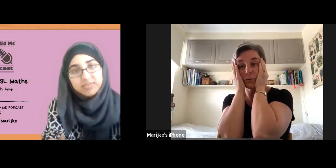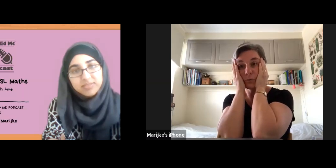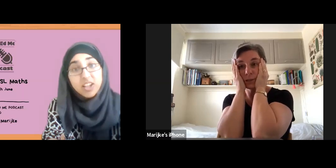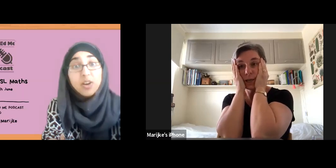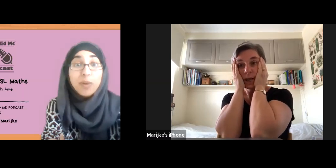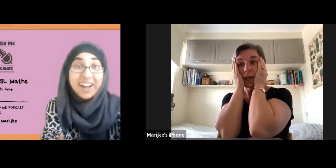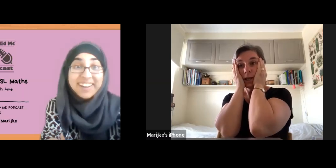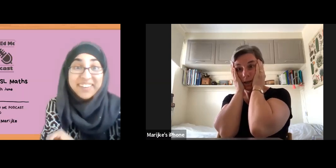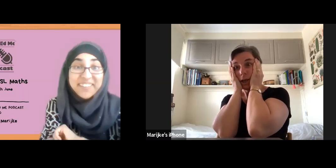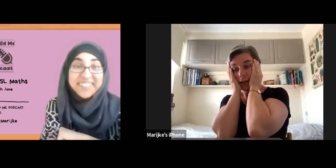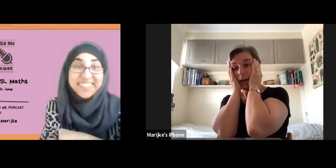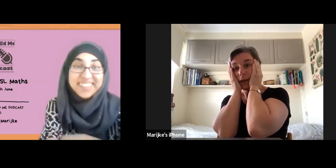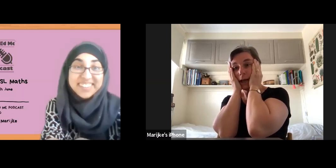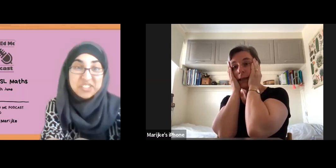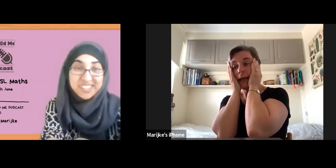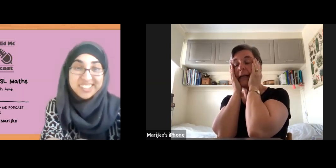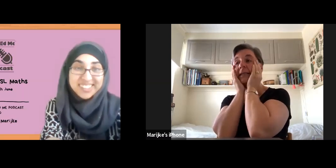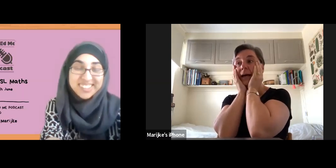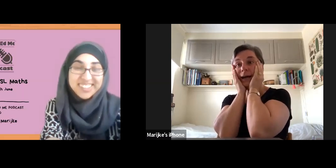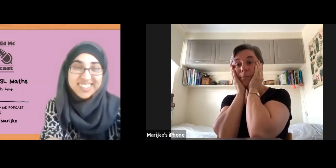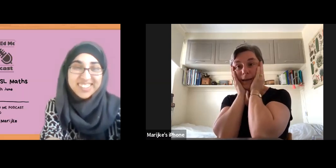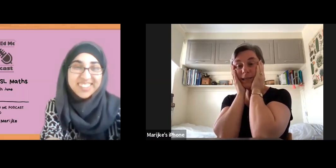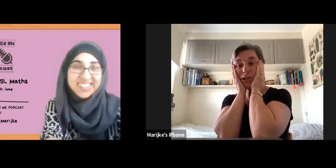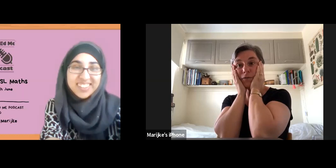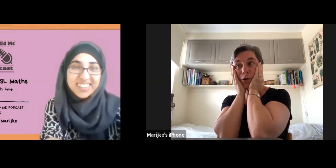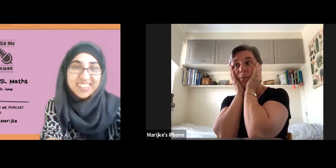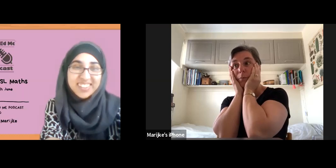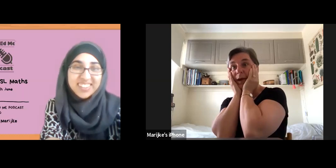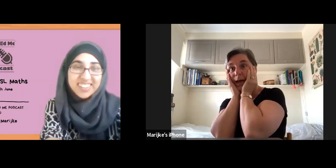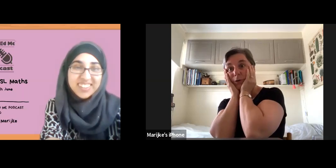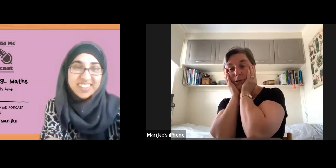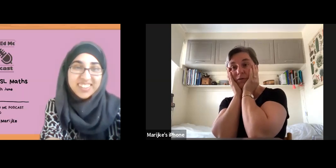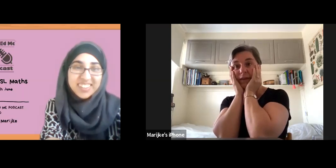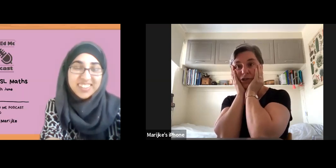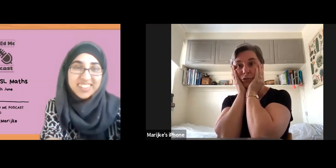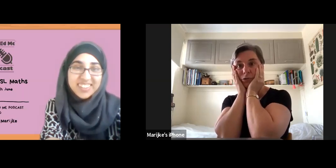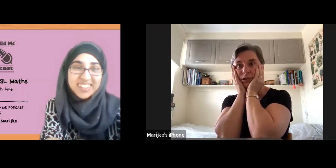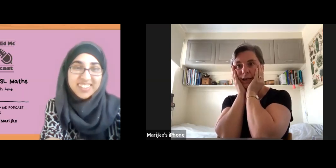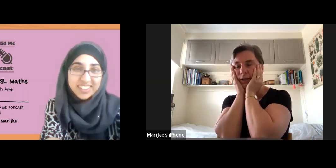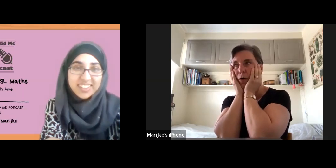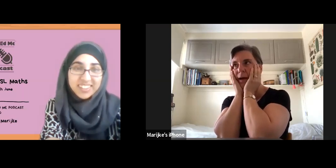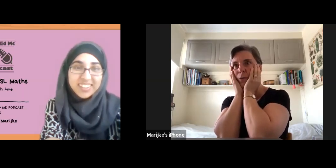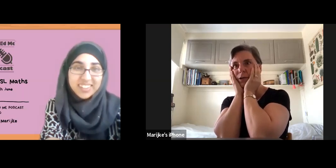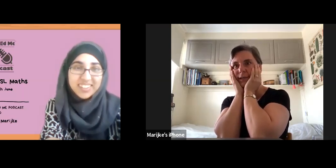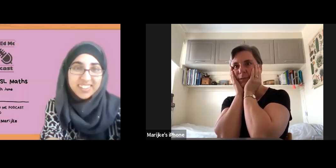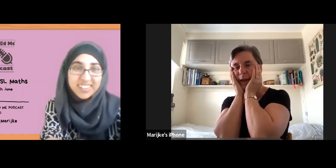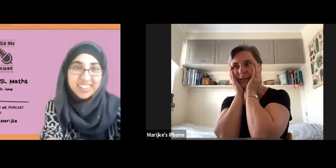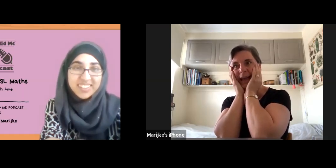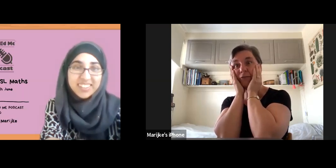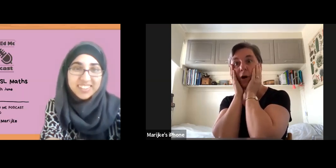views. Wow. Yeah. That's and really I had messages from parents of deaf children saying, oh my word, this is amazing. Have you got